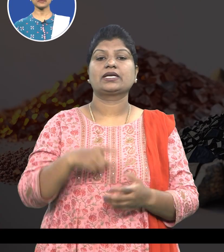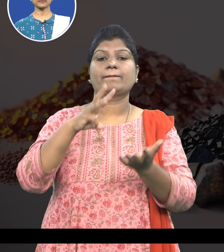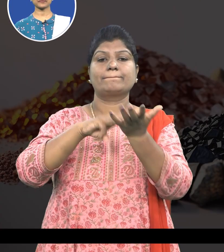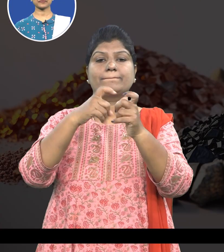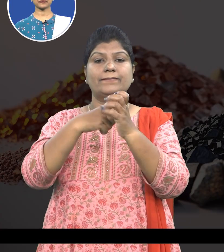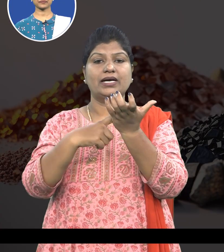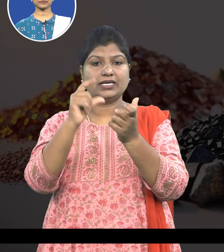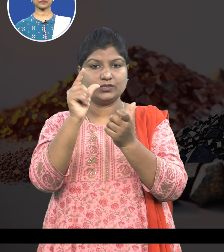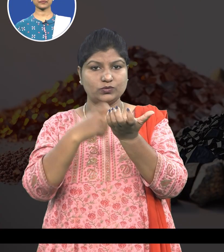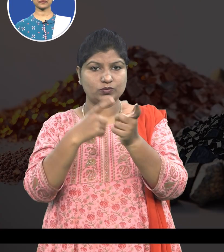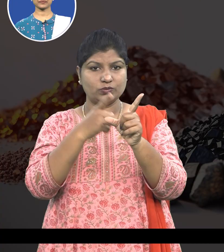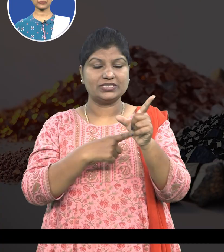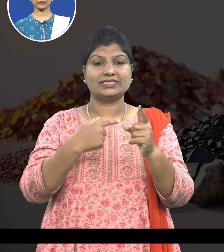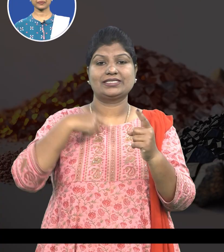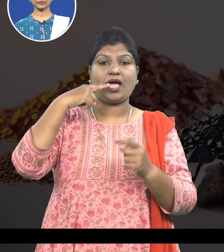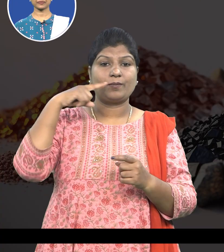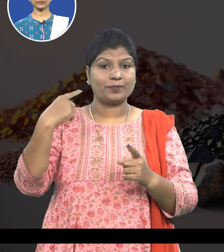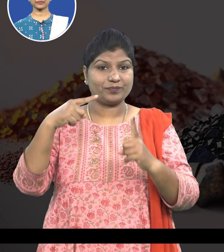mercury,